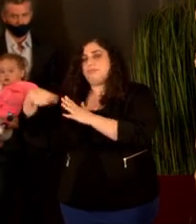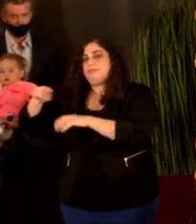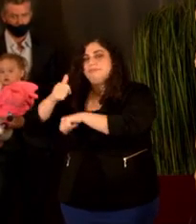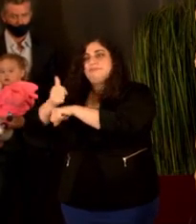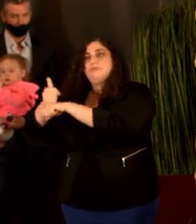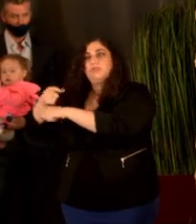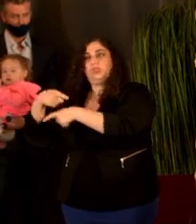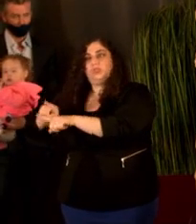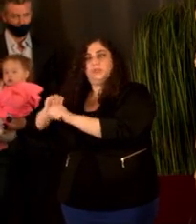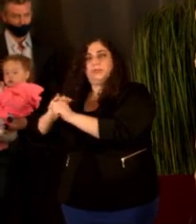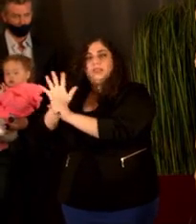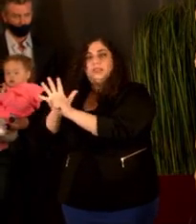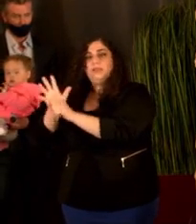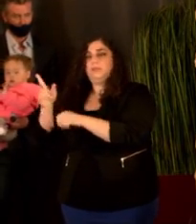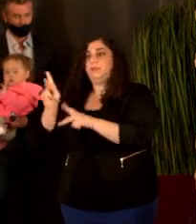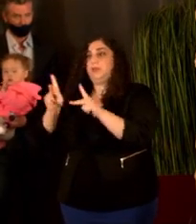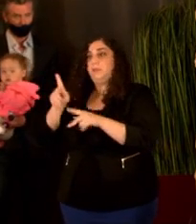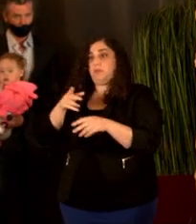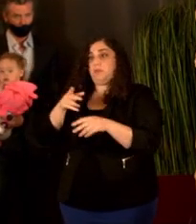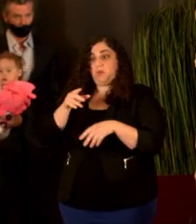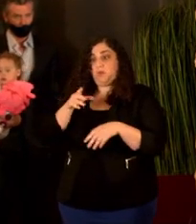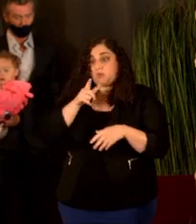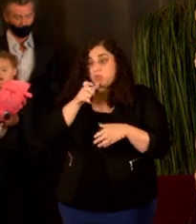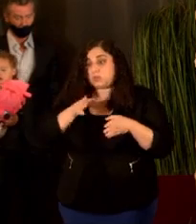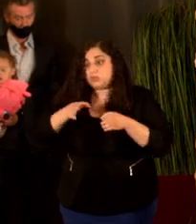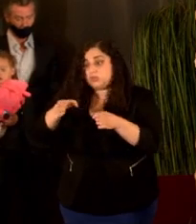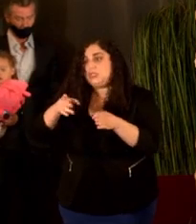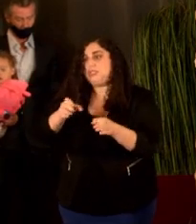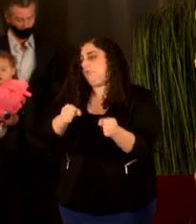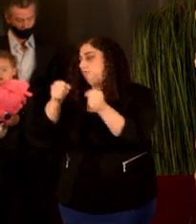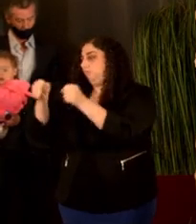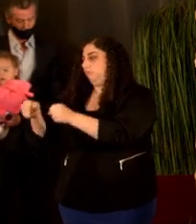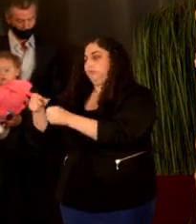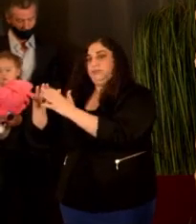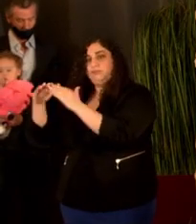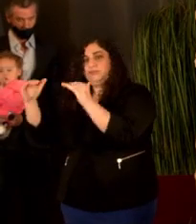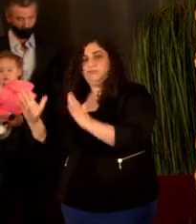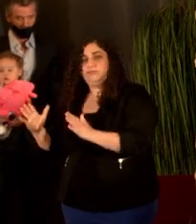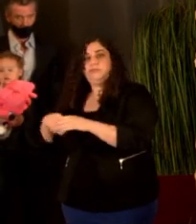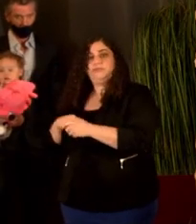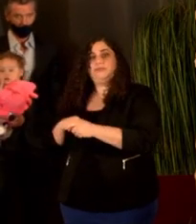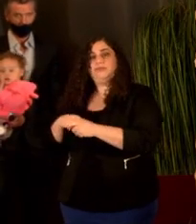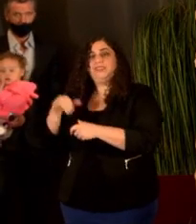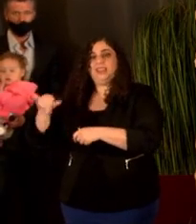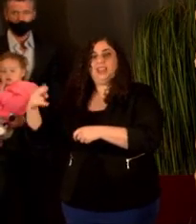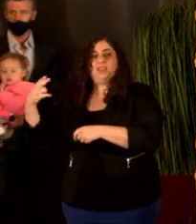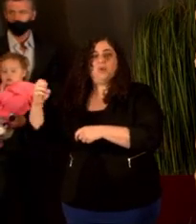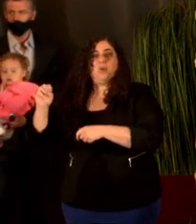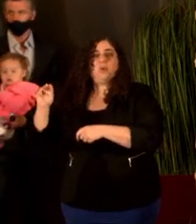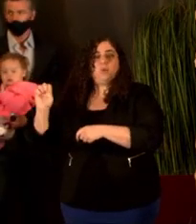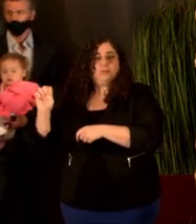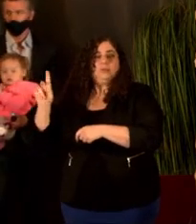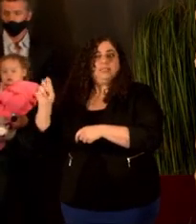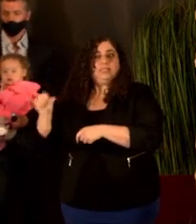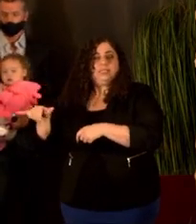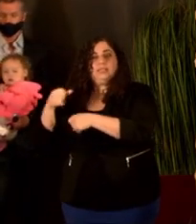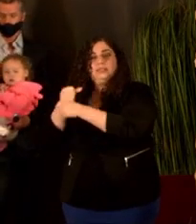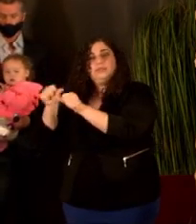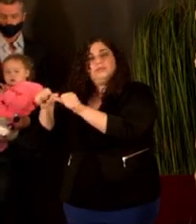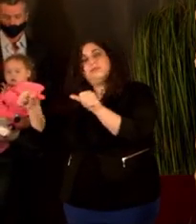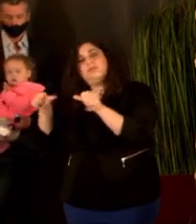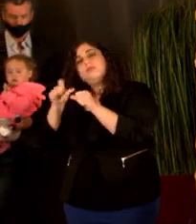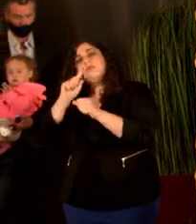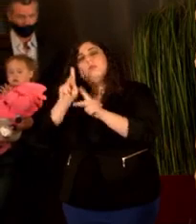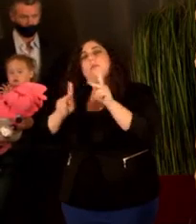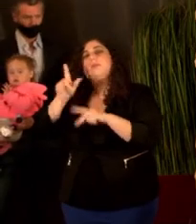the streets in immediacy. Project Homekey not only provides a safe place for people who are most vulnerable, it provides a permanent home for